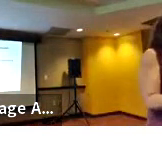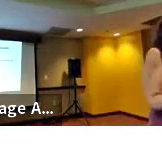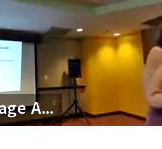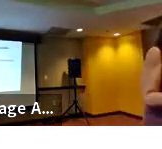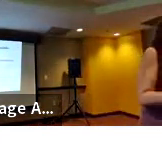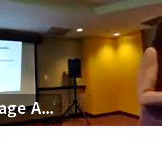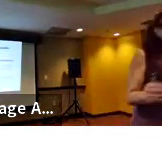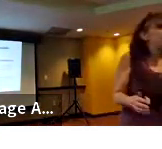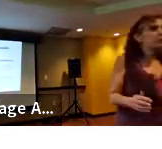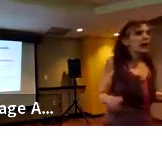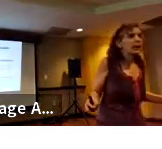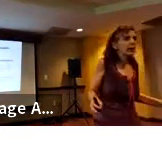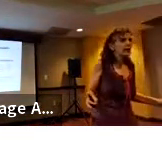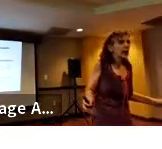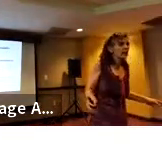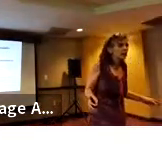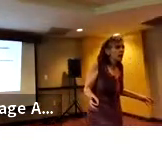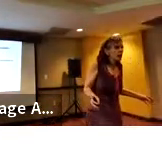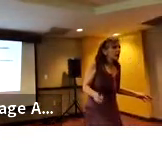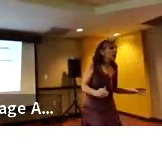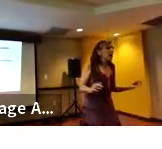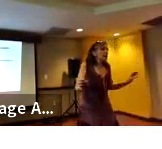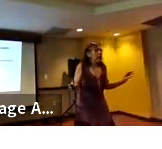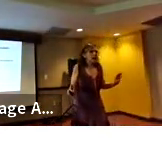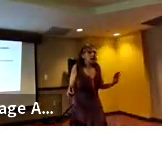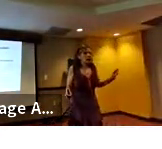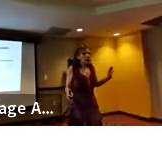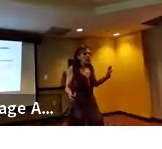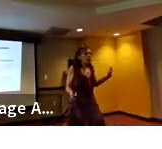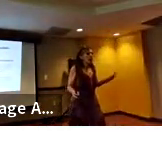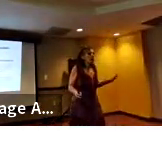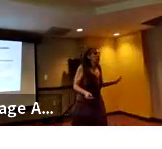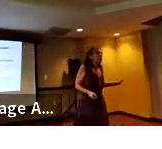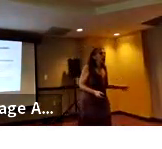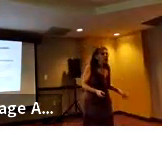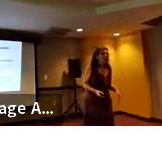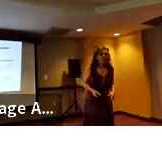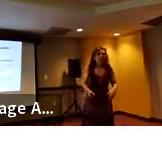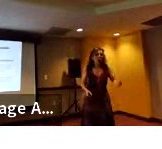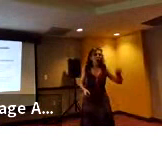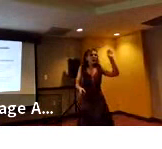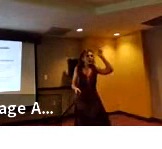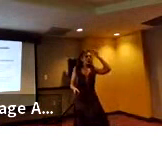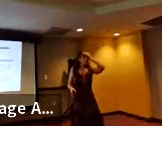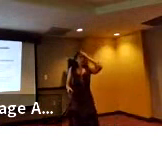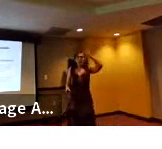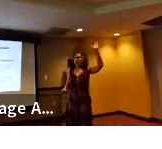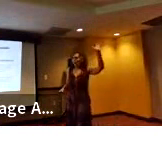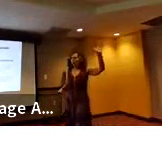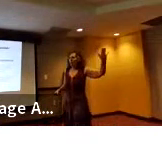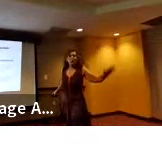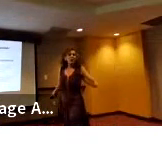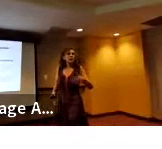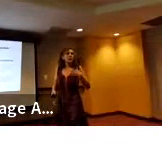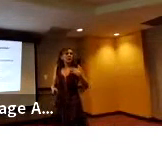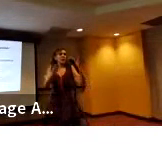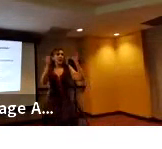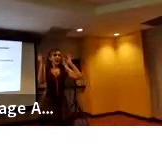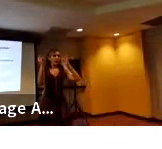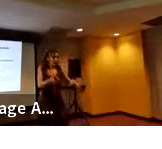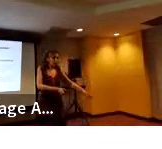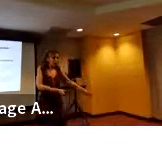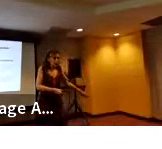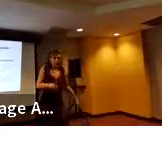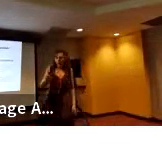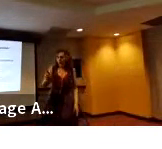a wedding and seeing people in black like that? Not going to go over too well. Oi! My mother, she'd